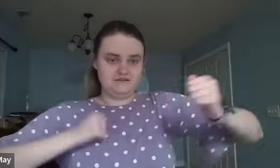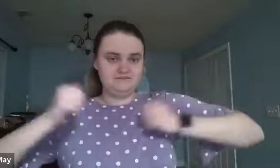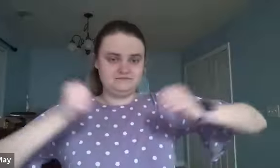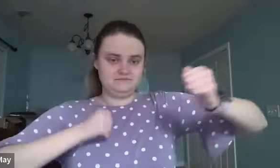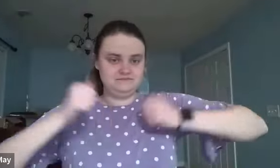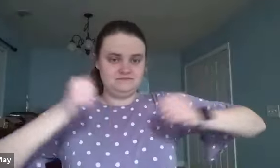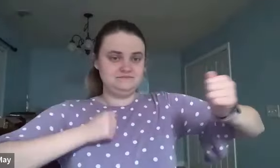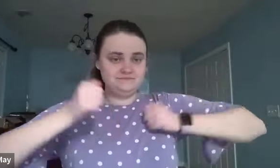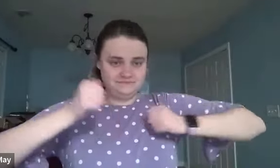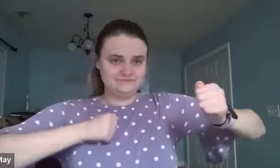gorilla.